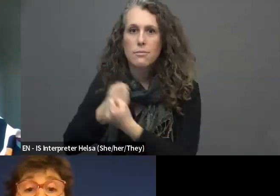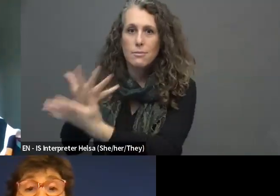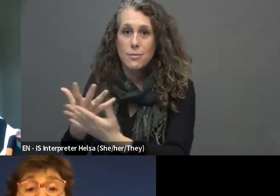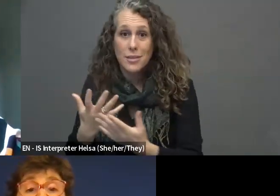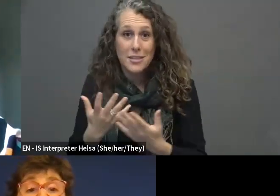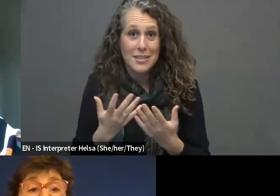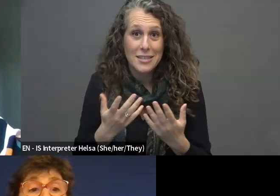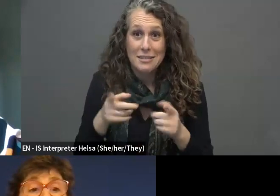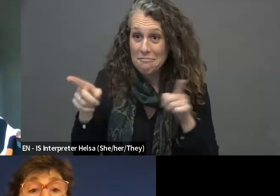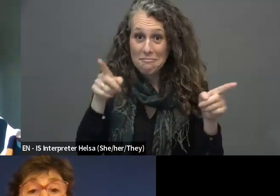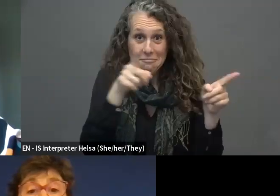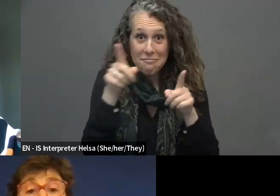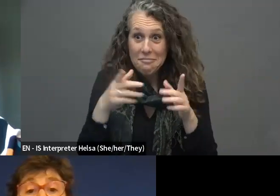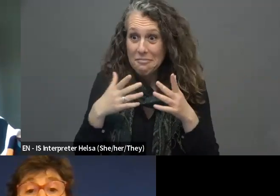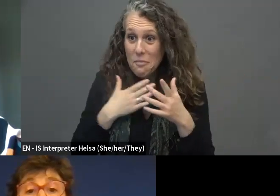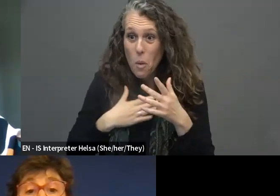to that.